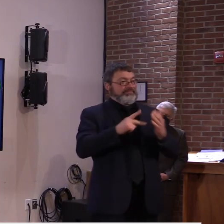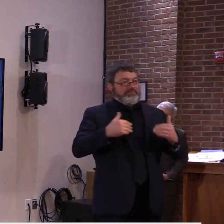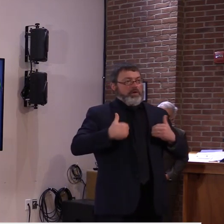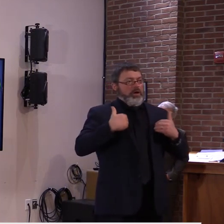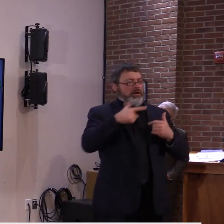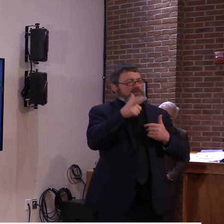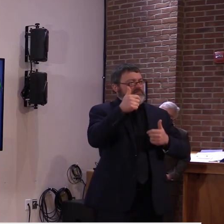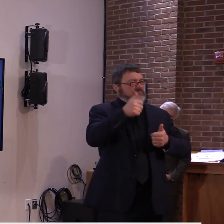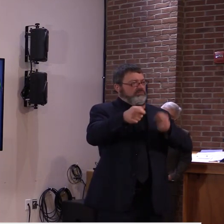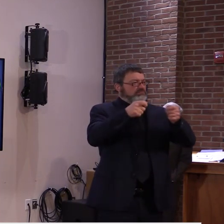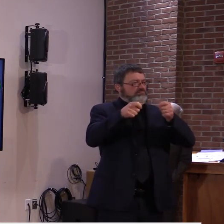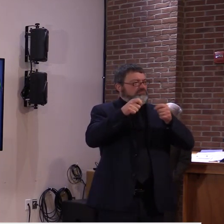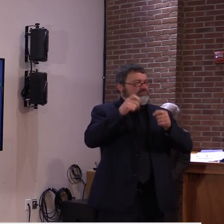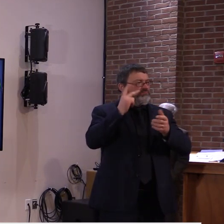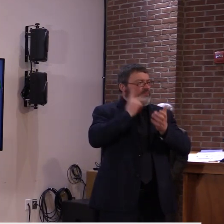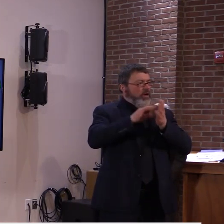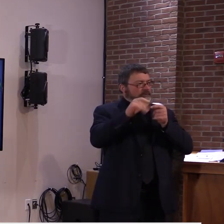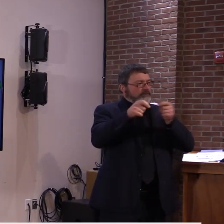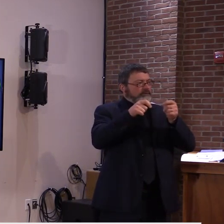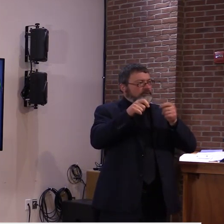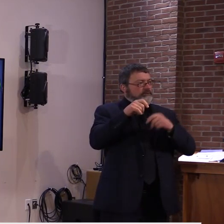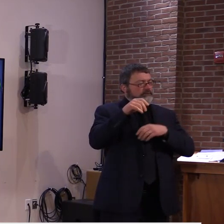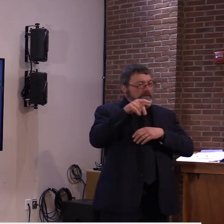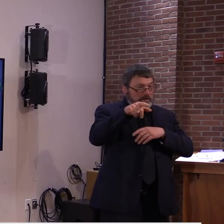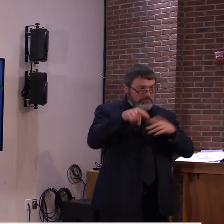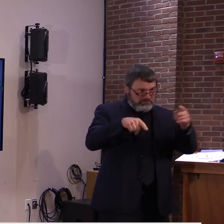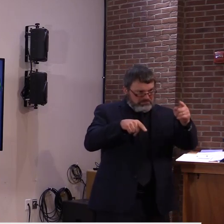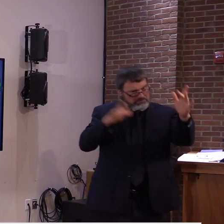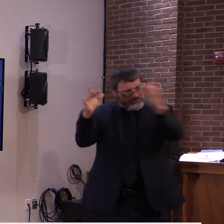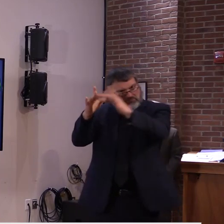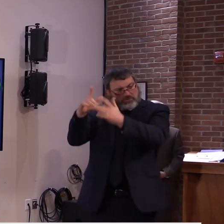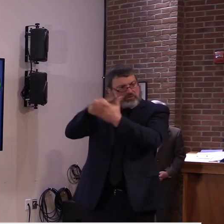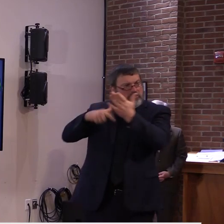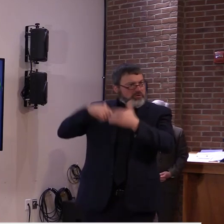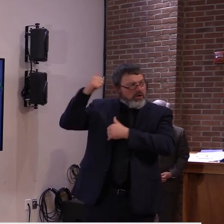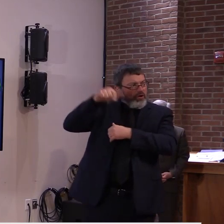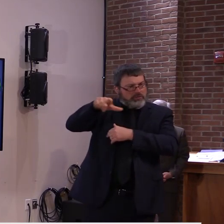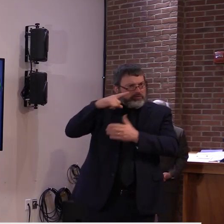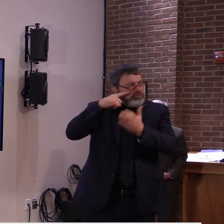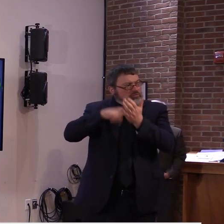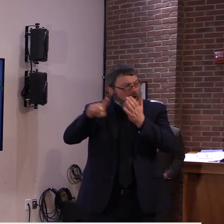that to get some help and to support the Labor Department in particular.